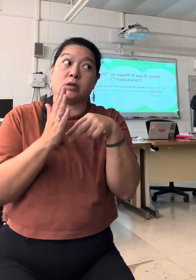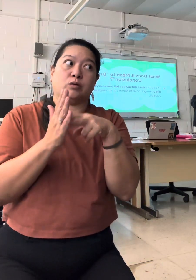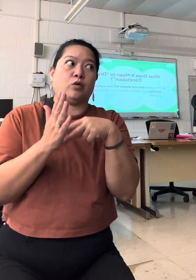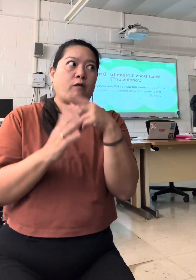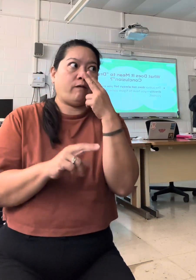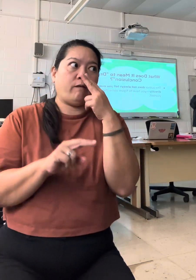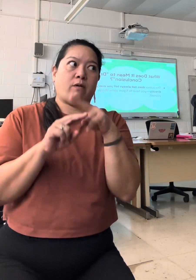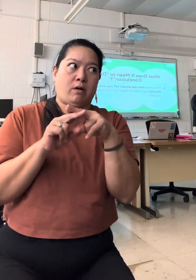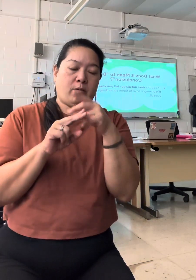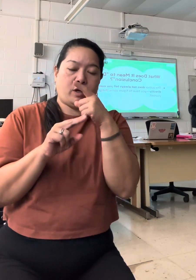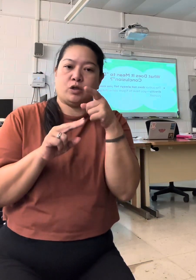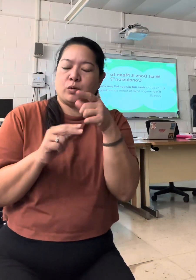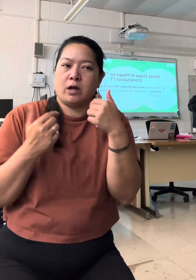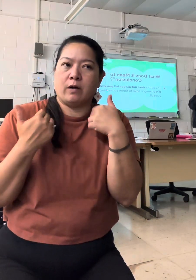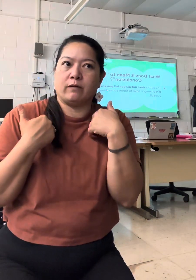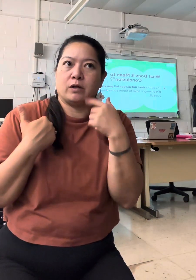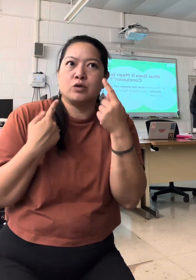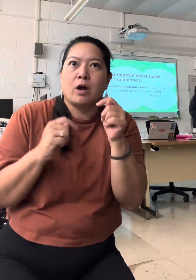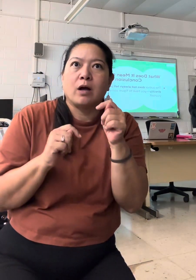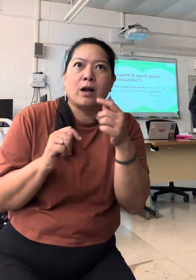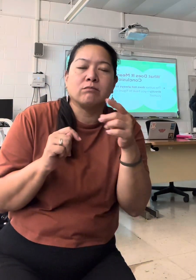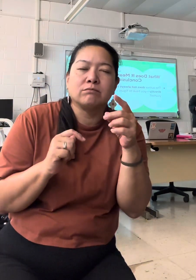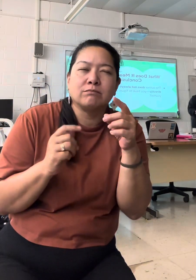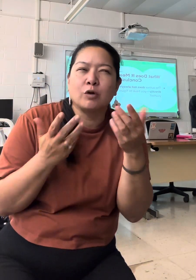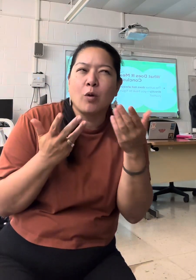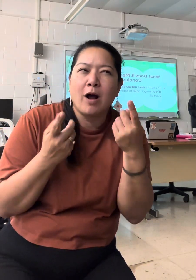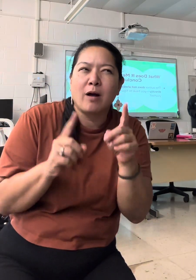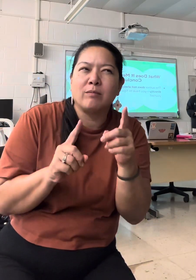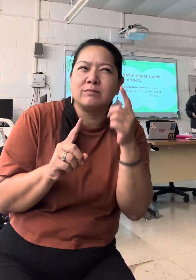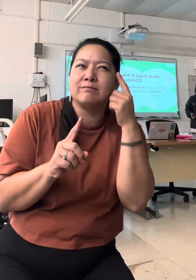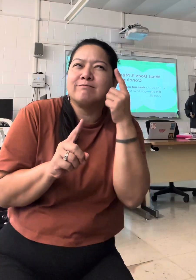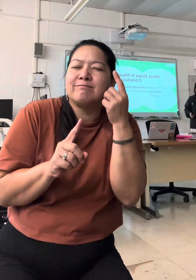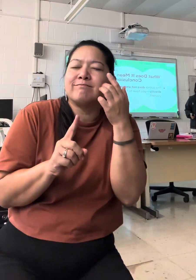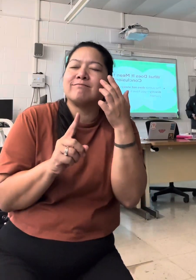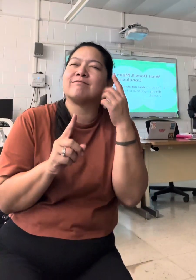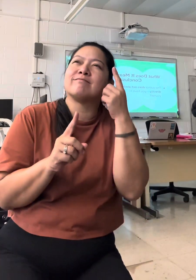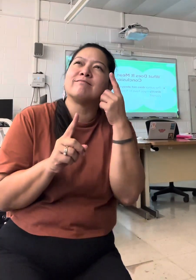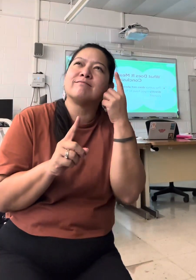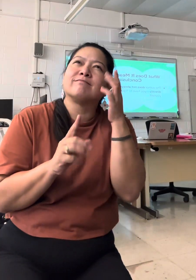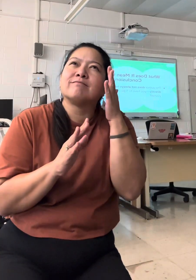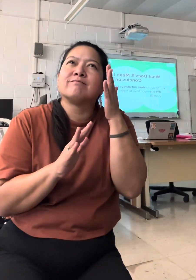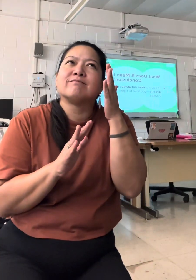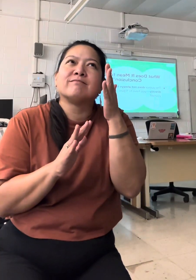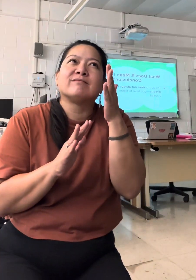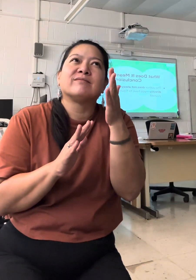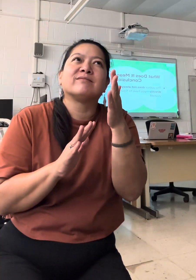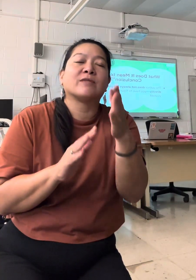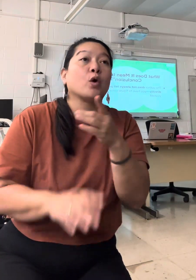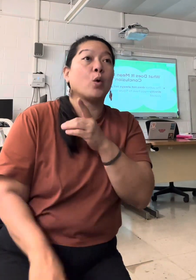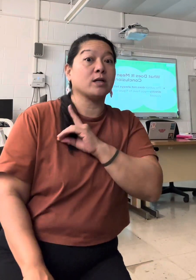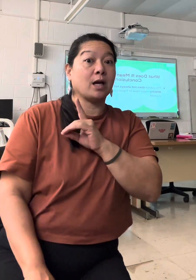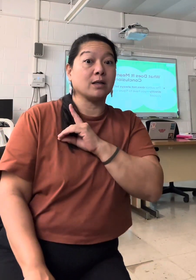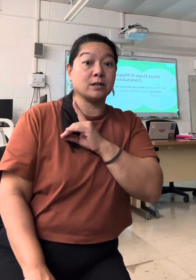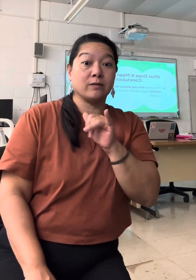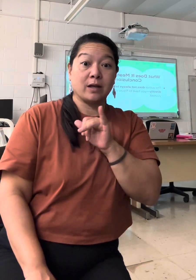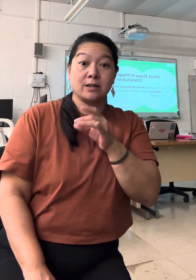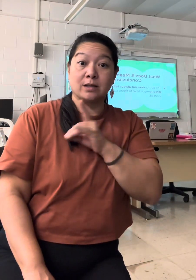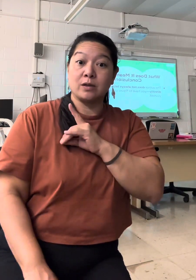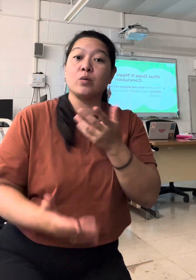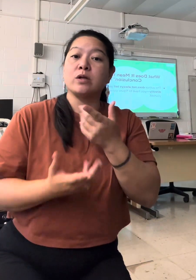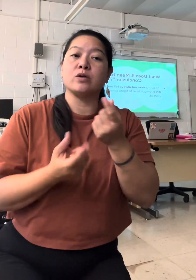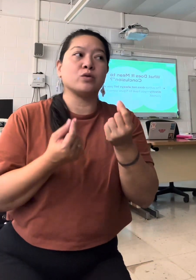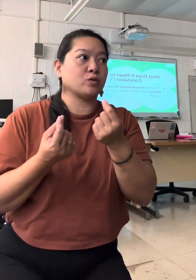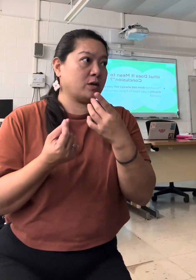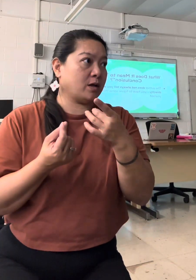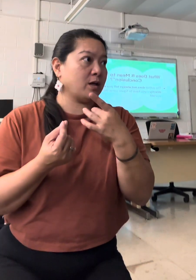Because you have to play detective, right? You know what a detective does? What do they do? Fighting.